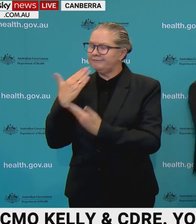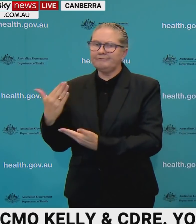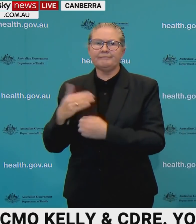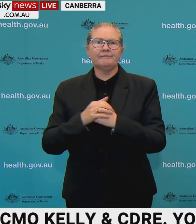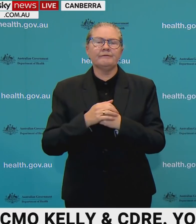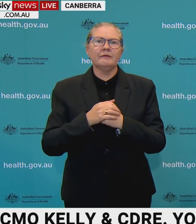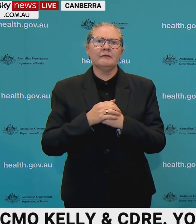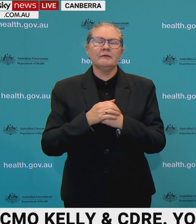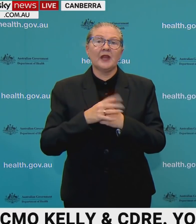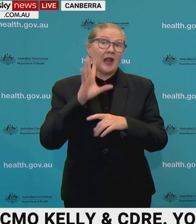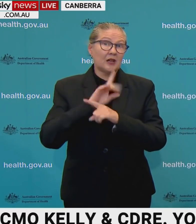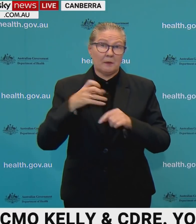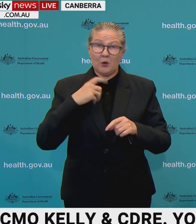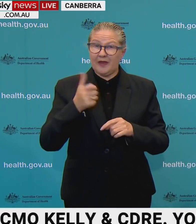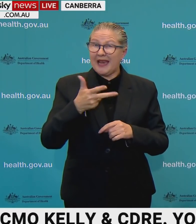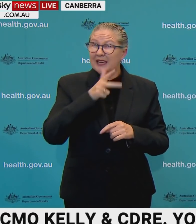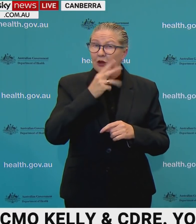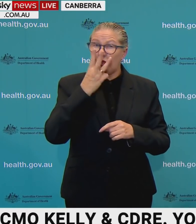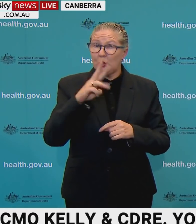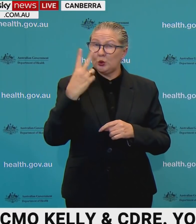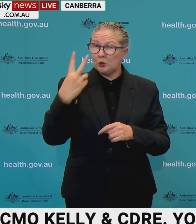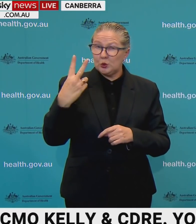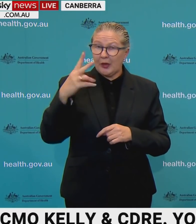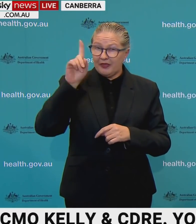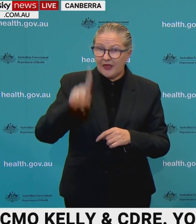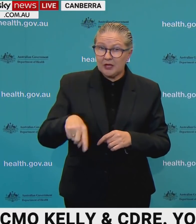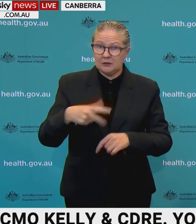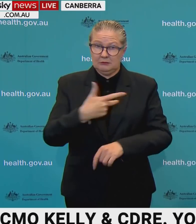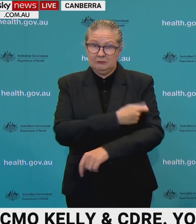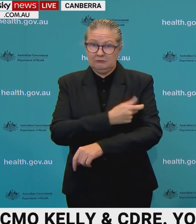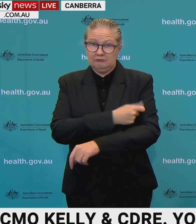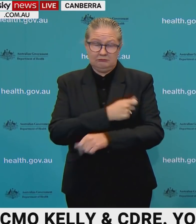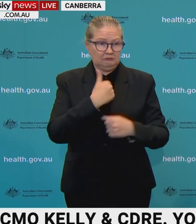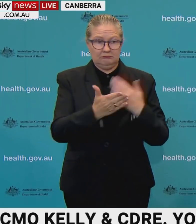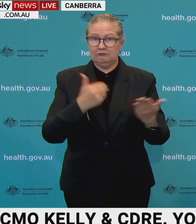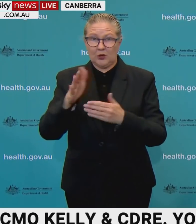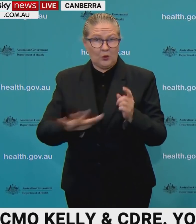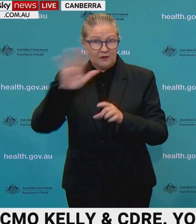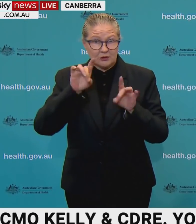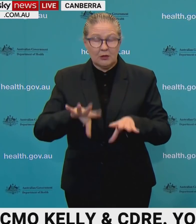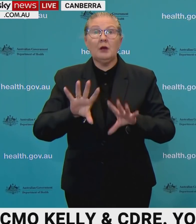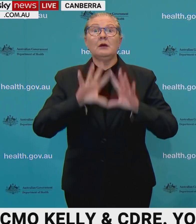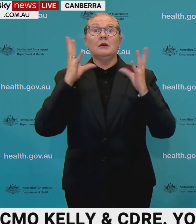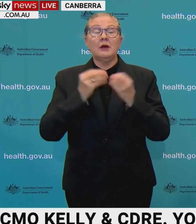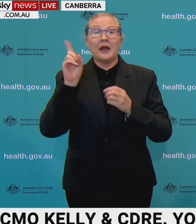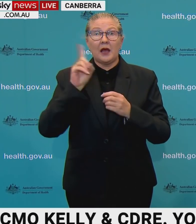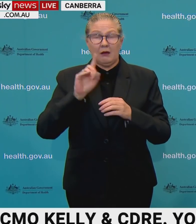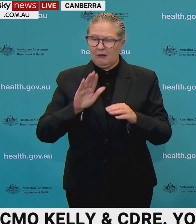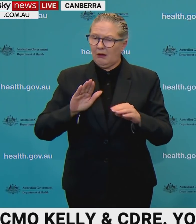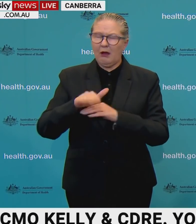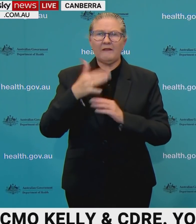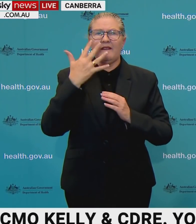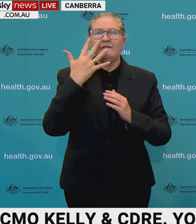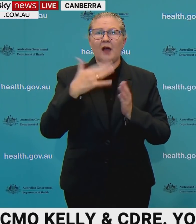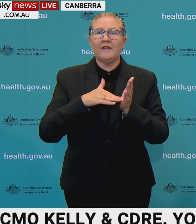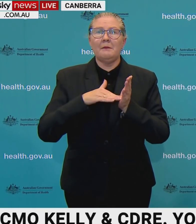Last week, more than 832,000 doses of vaccine were administered across the country, taking our total now to more than 5 million doses